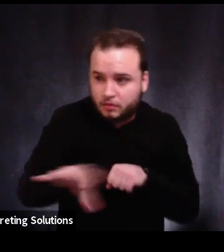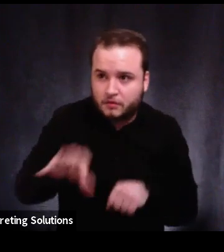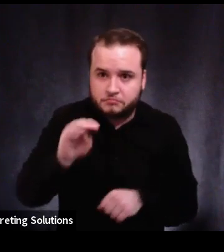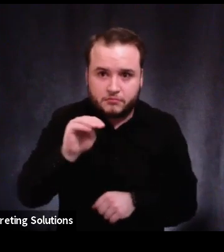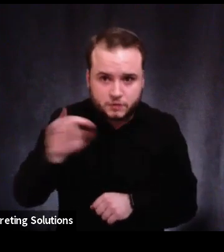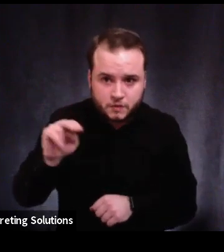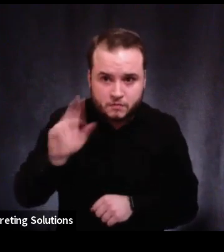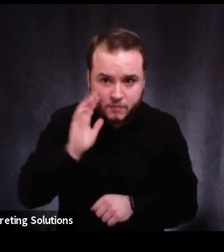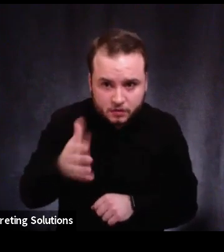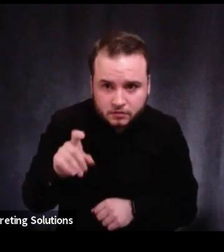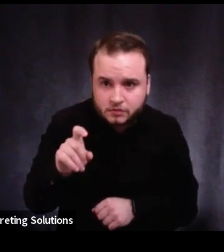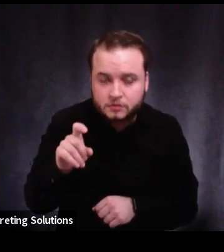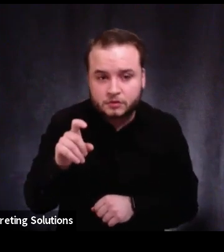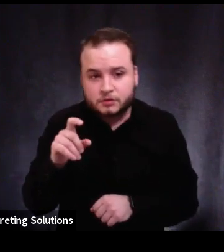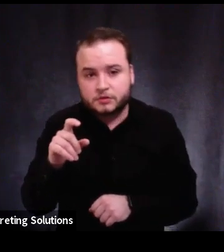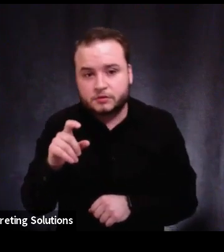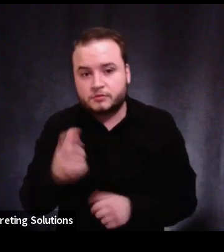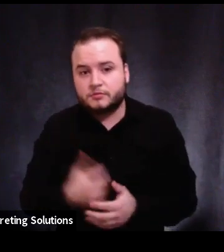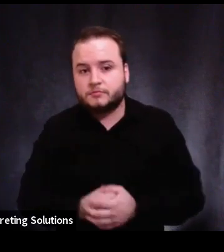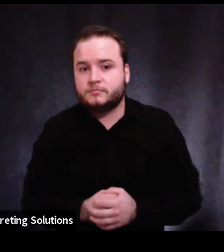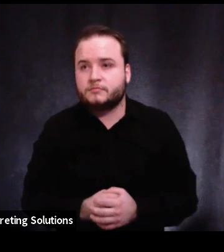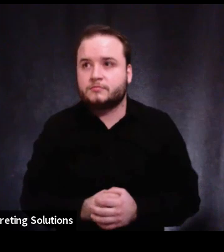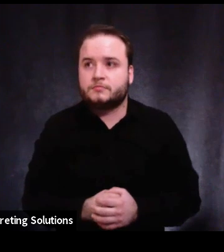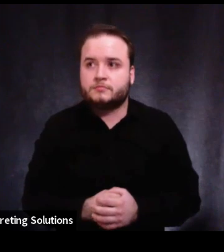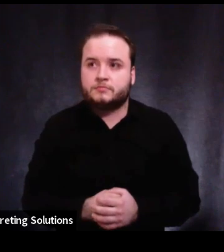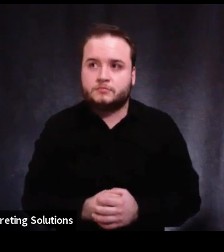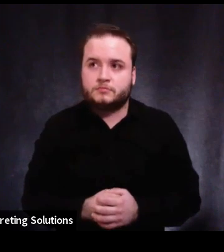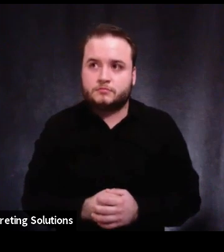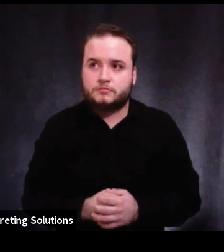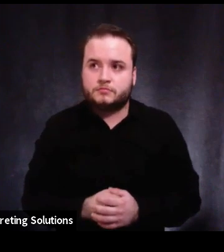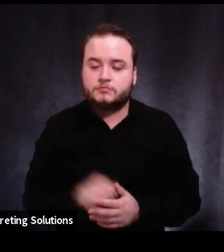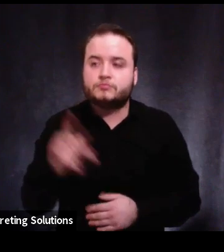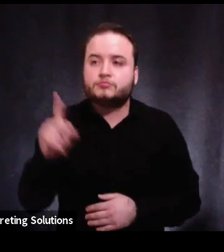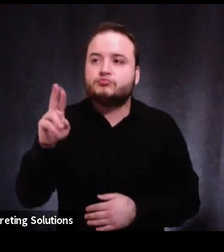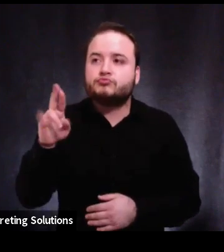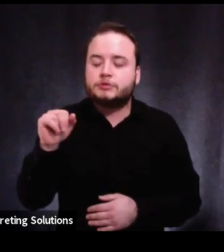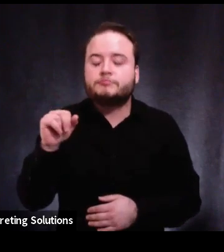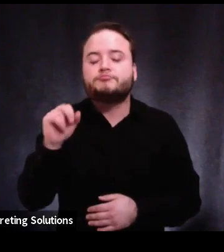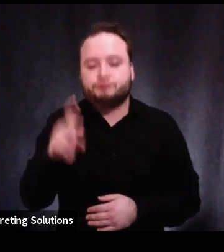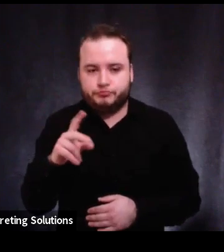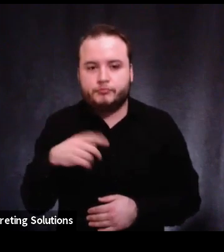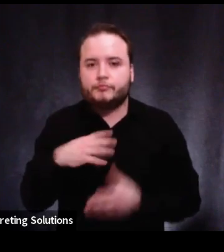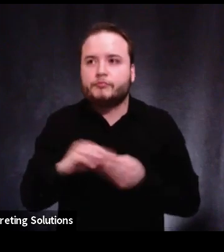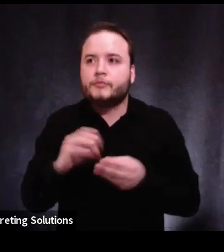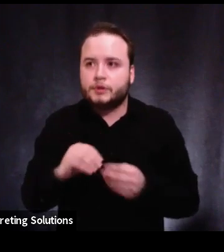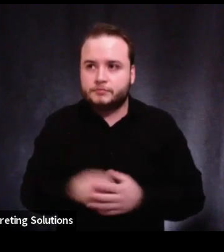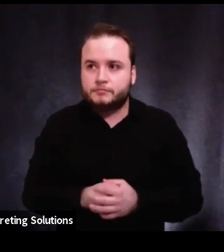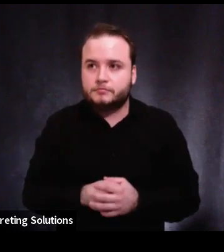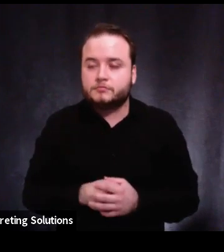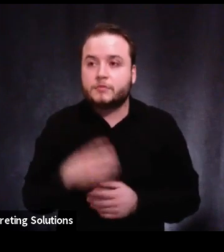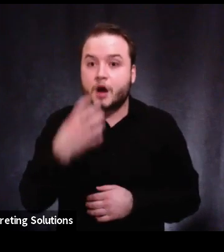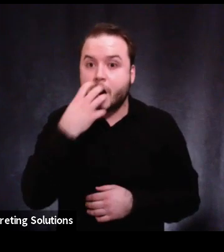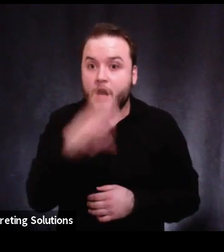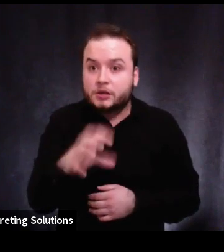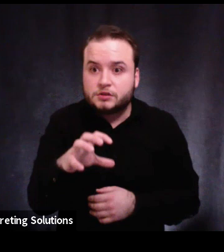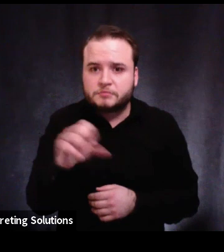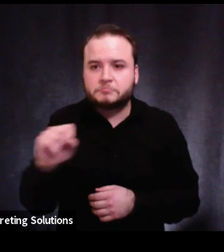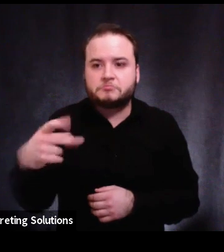you. Sure. In terms of hotspots, I would say that the area that